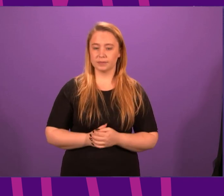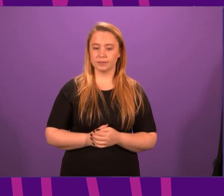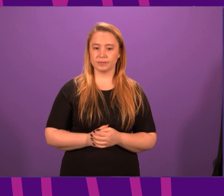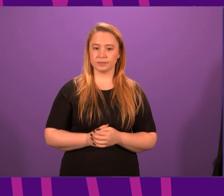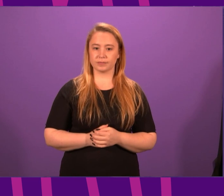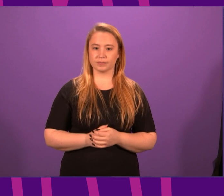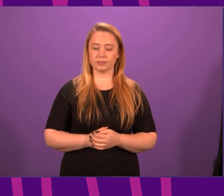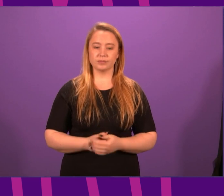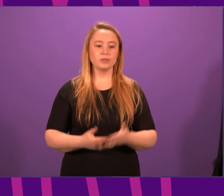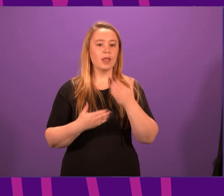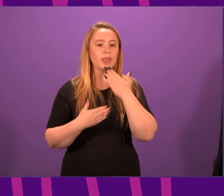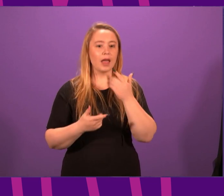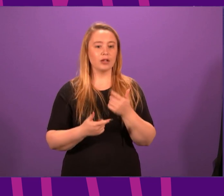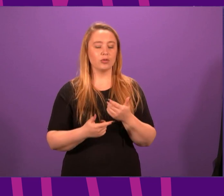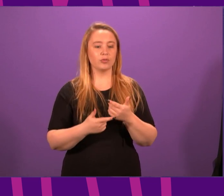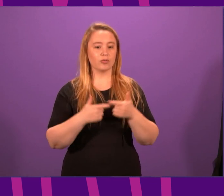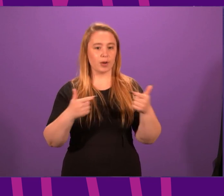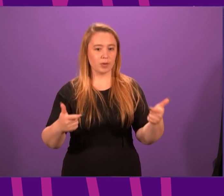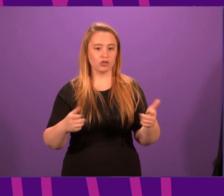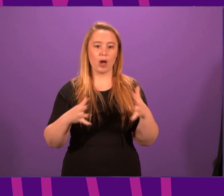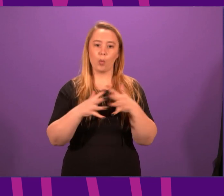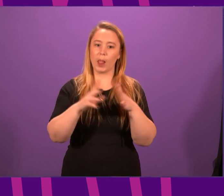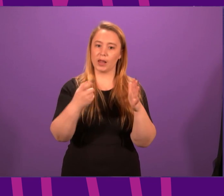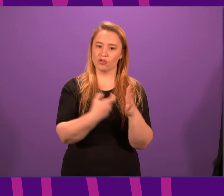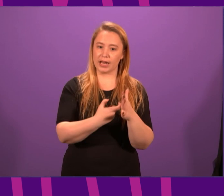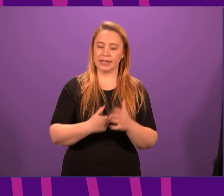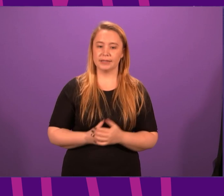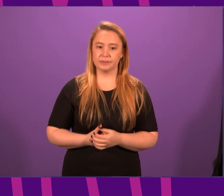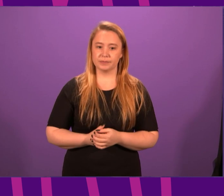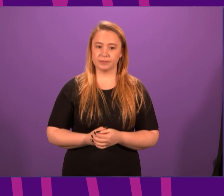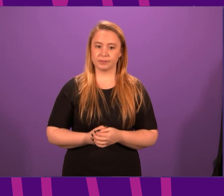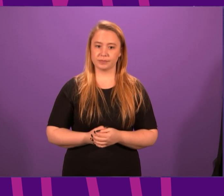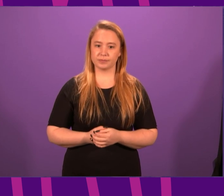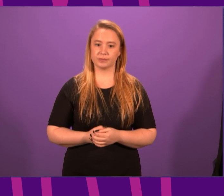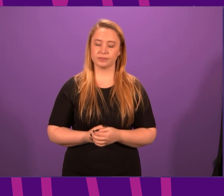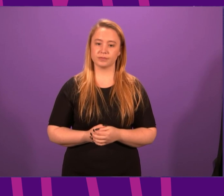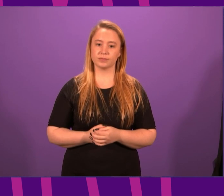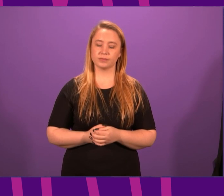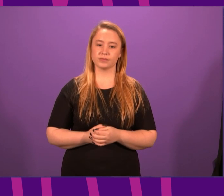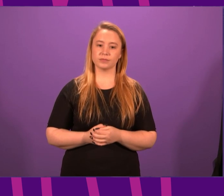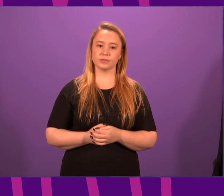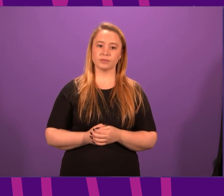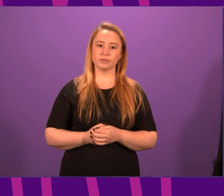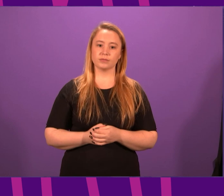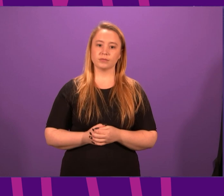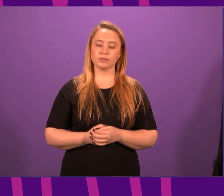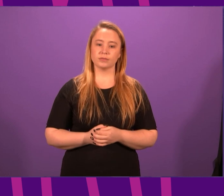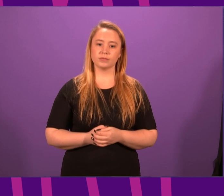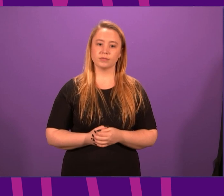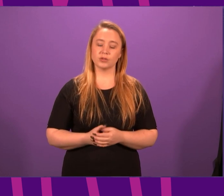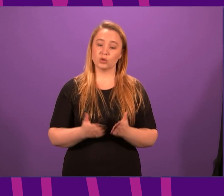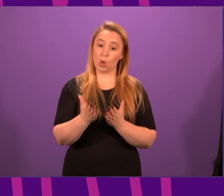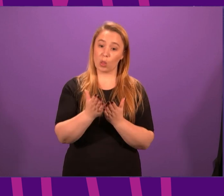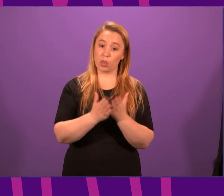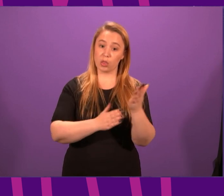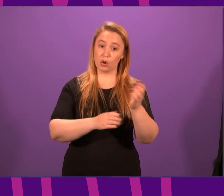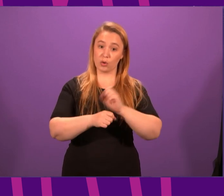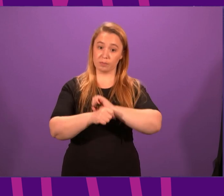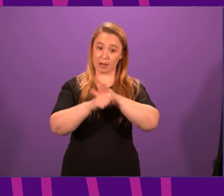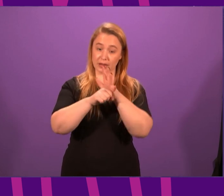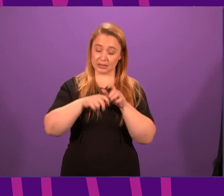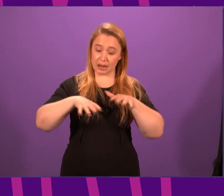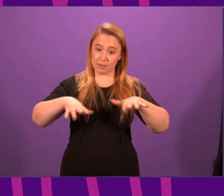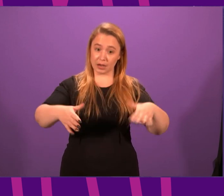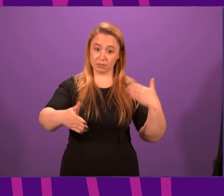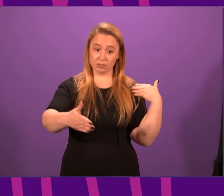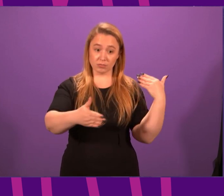Thank you very much. And I call Willie Rennie before we move to the open debate. Willie Rennie. We have worked constructively through the pandemic and will continue to